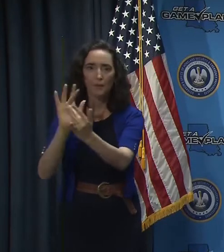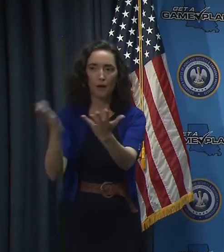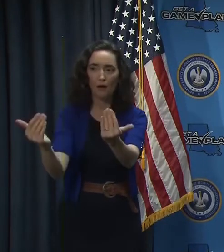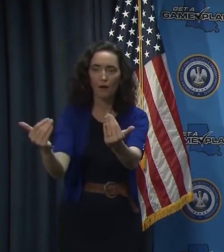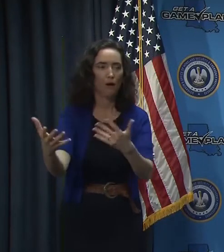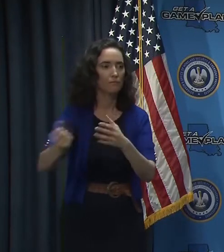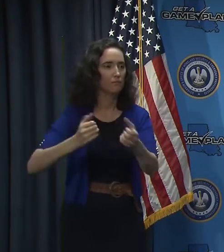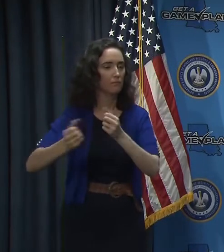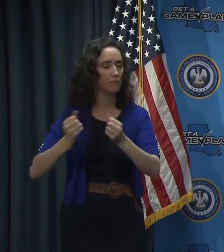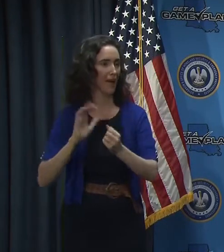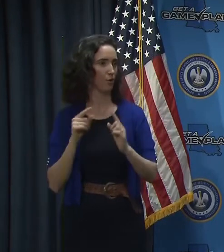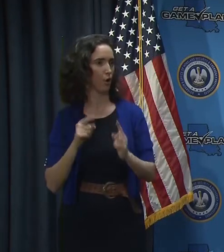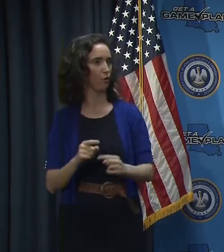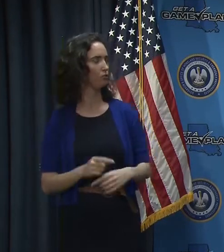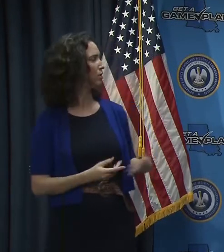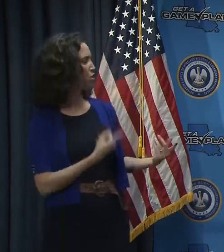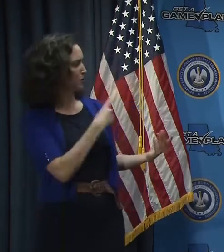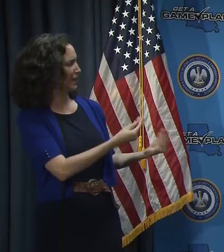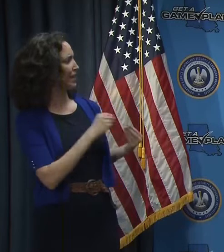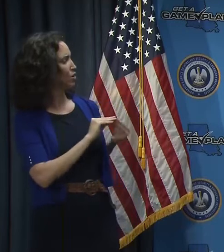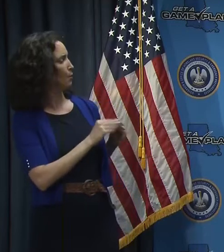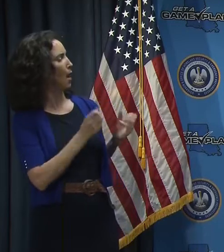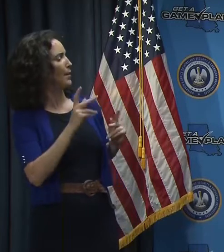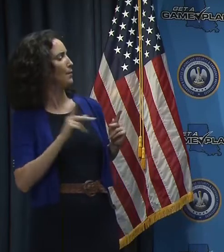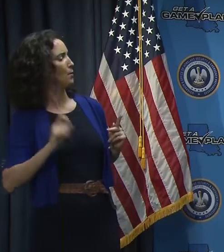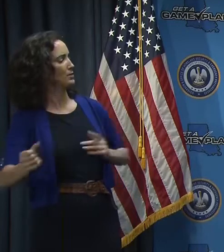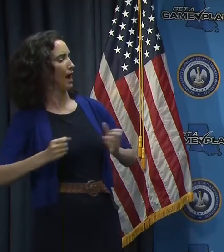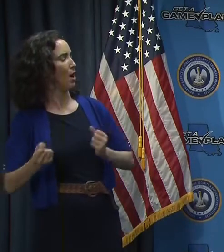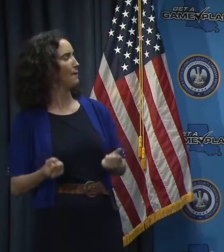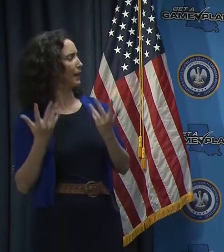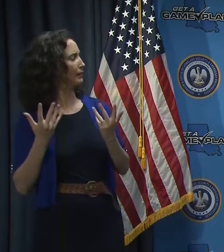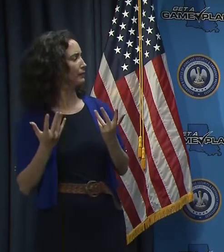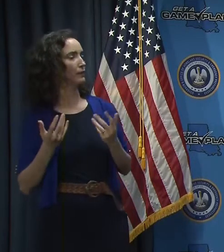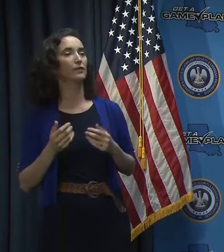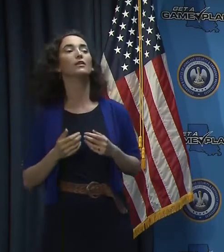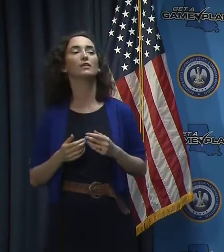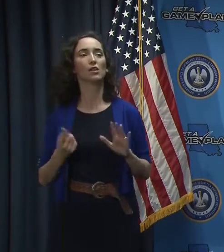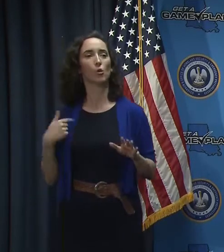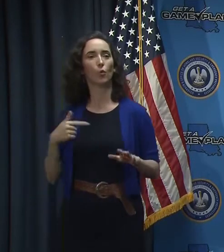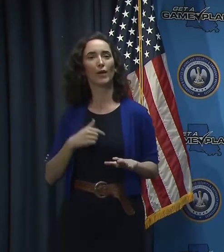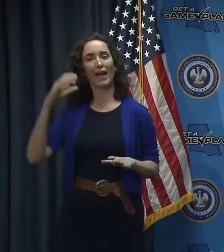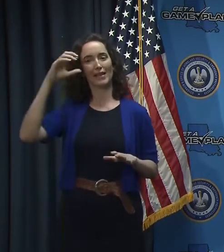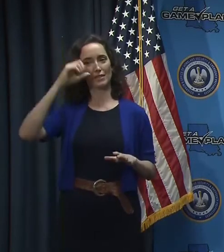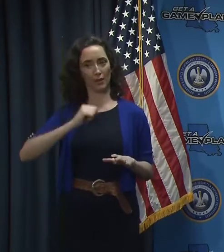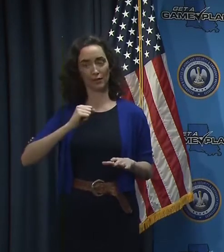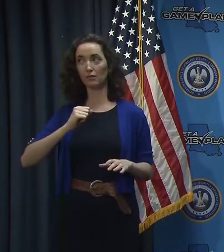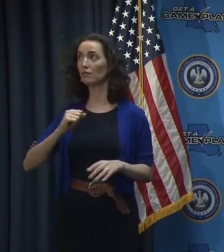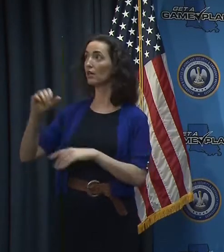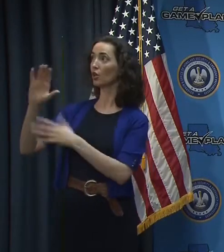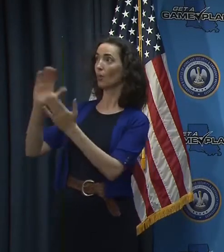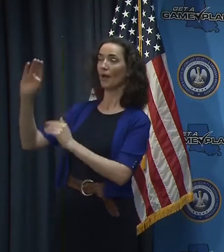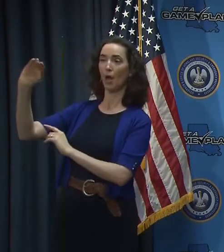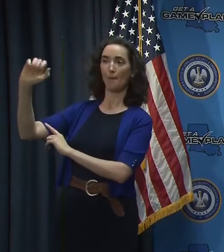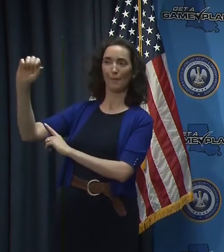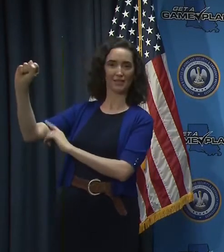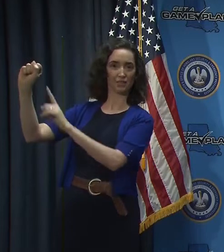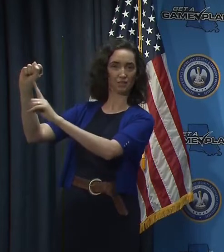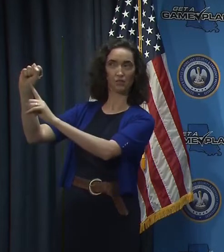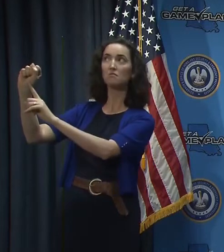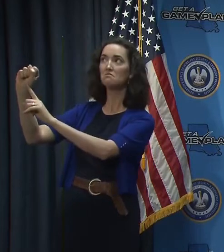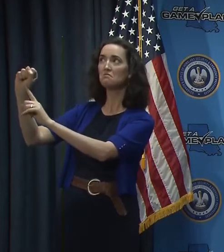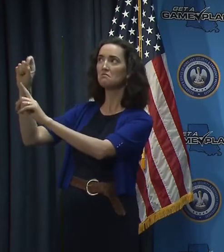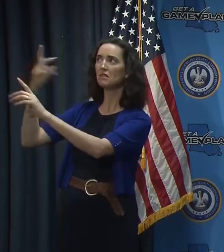further along by that point. Can you give us a number of how many you have to hire and who's So- paying for it? So we've estimated, based off Massachusetts numbers, that we think we need